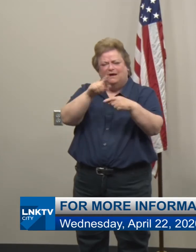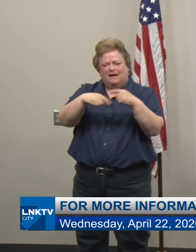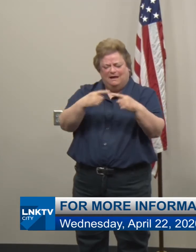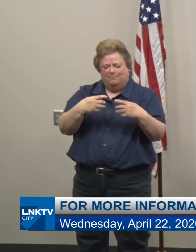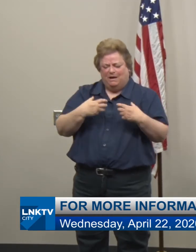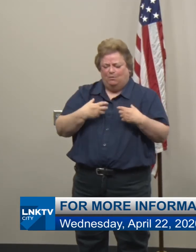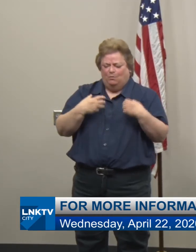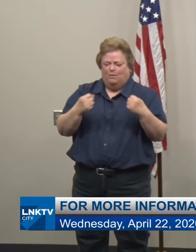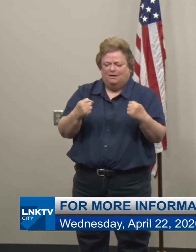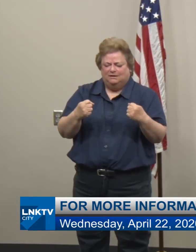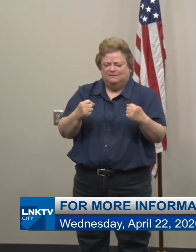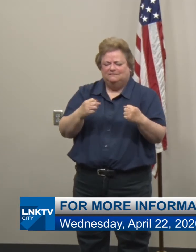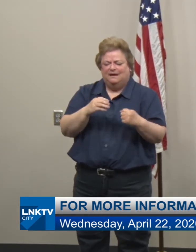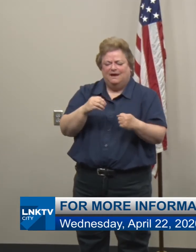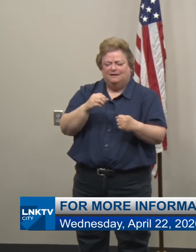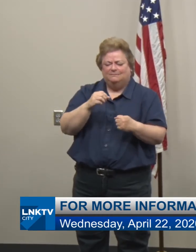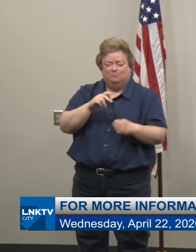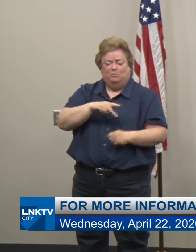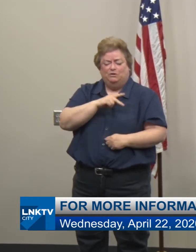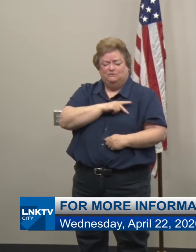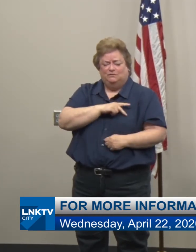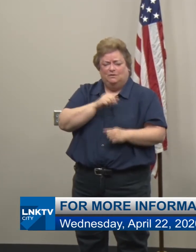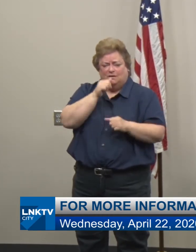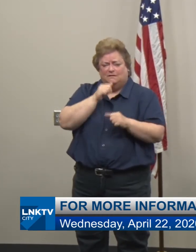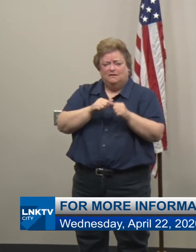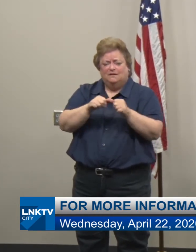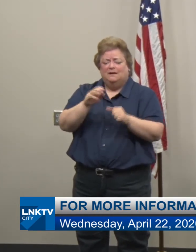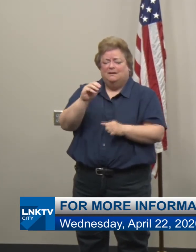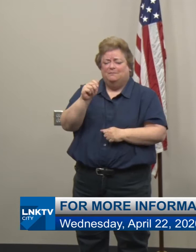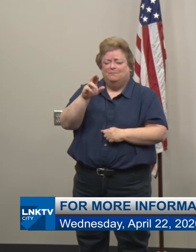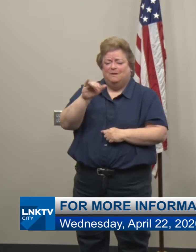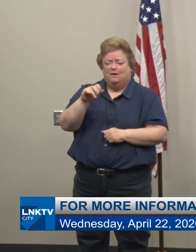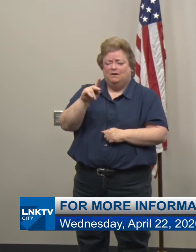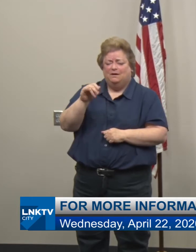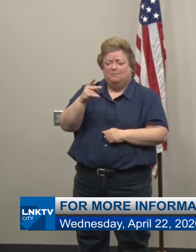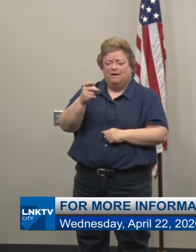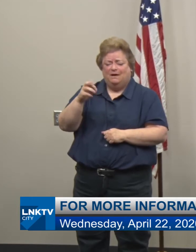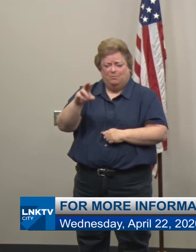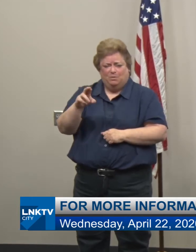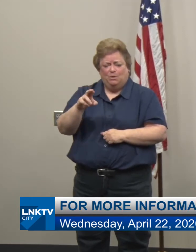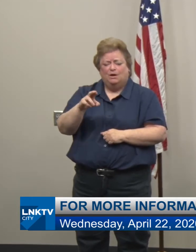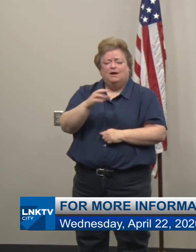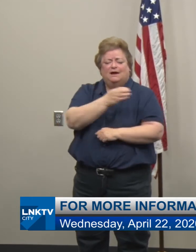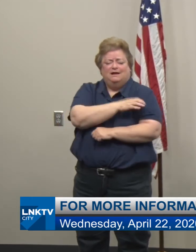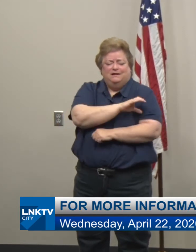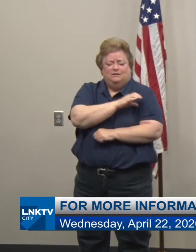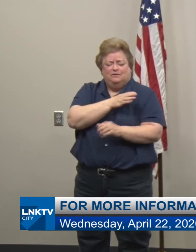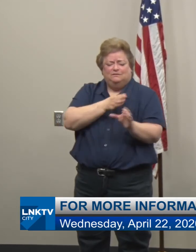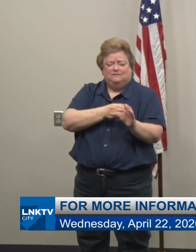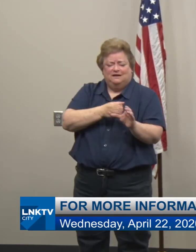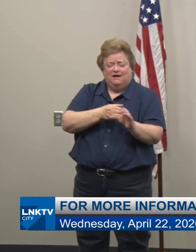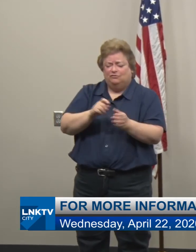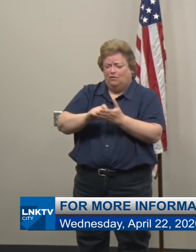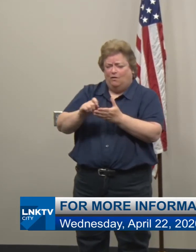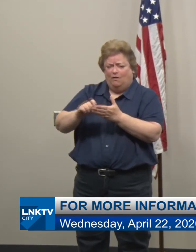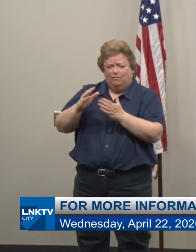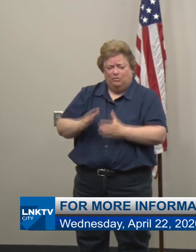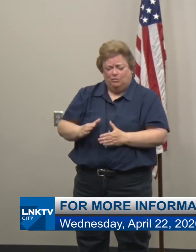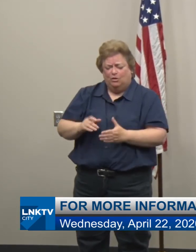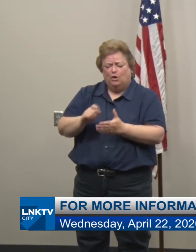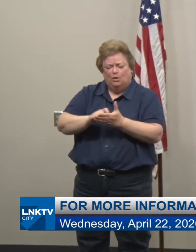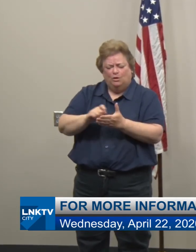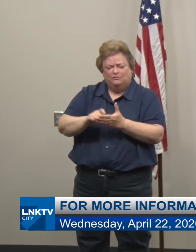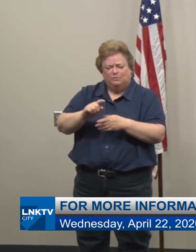wellness and personal resilience. Mary Pfeiffer is a clinical psychologist and acclaimed author who has written extensively